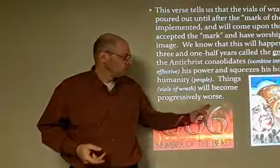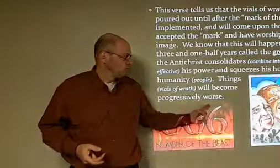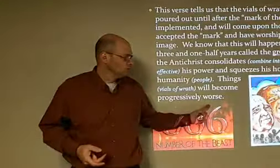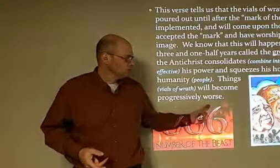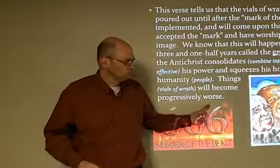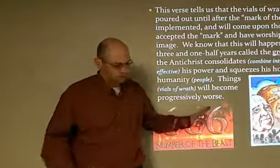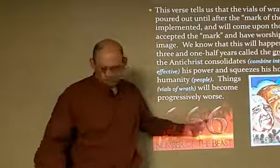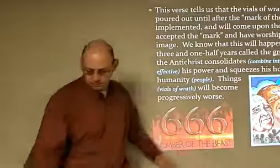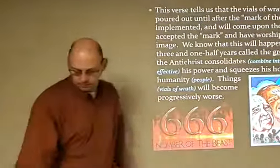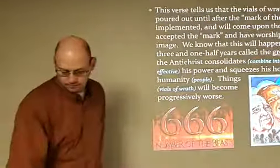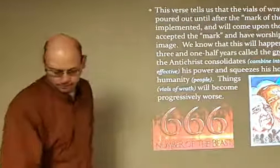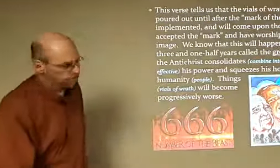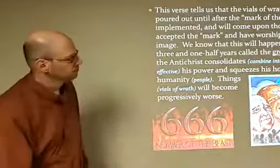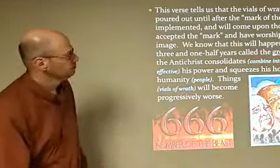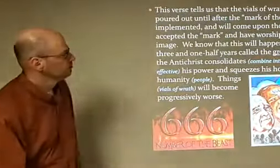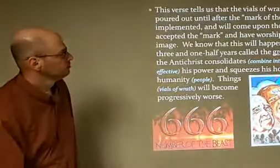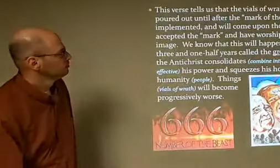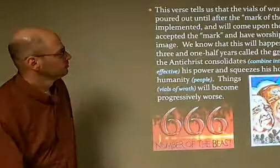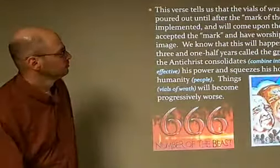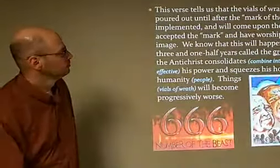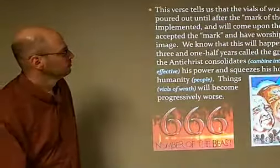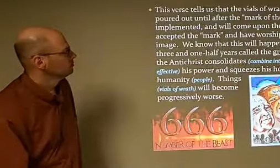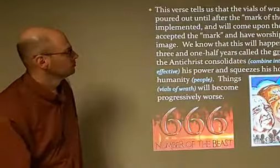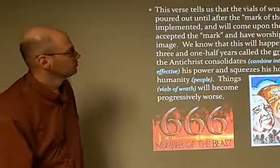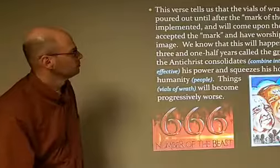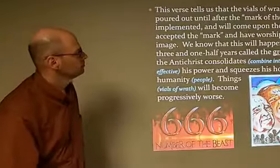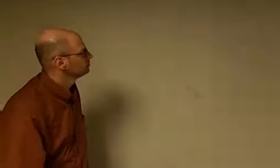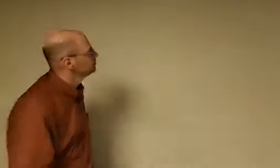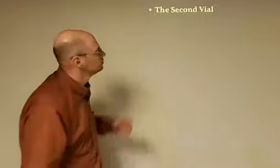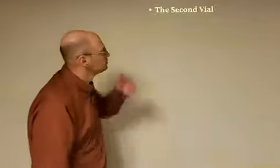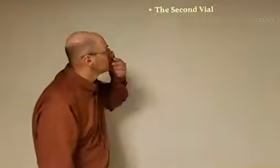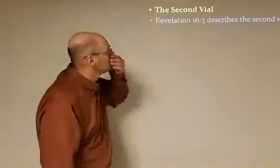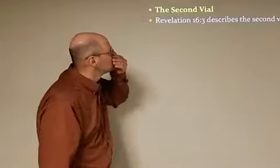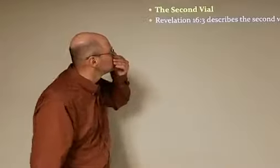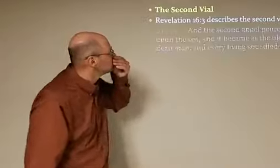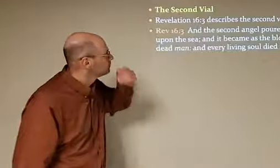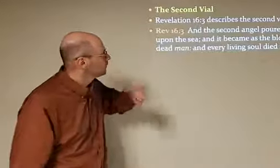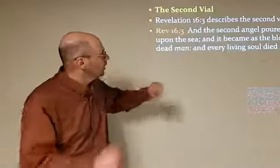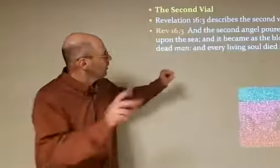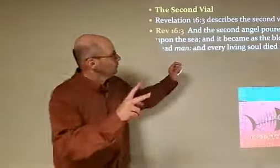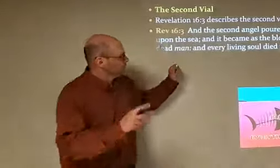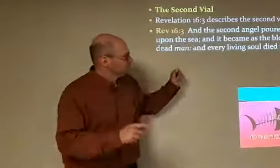So the vials of wrath is going to be poured out, and life is just going to be torture.